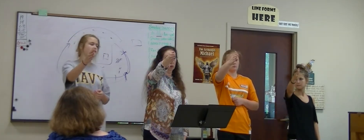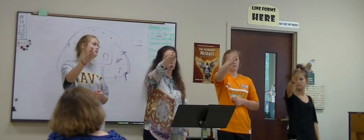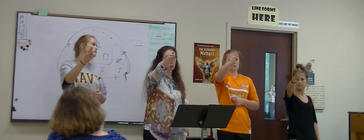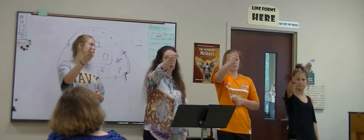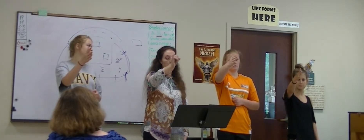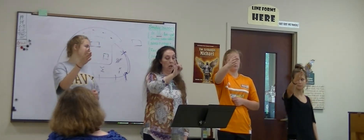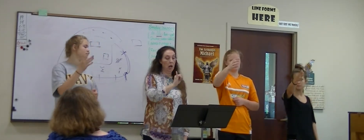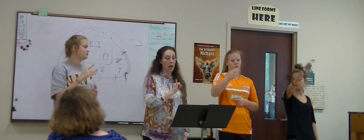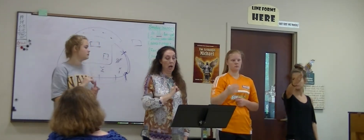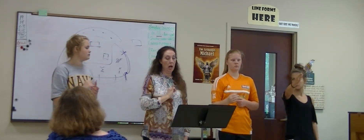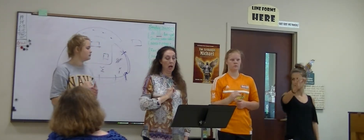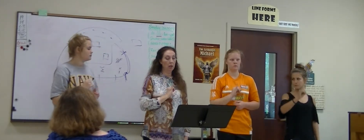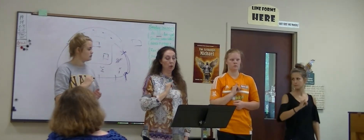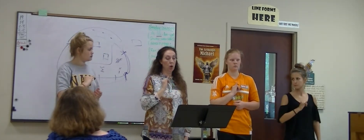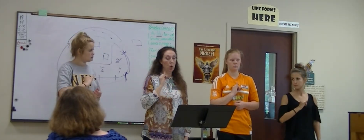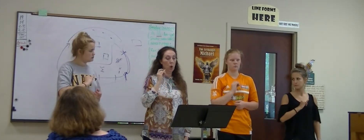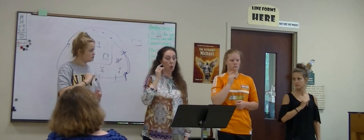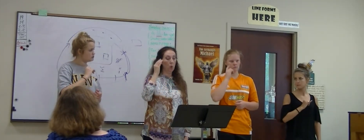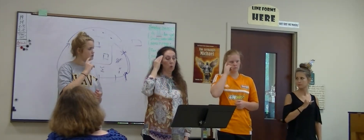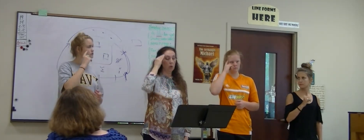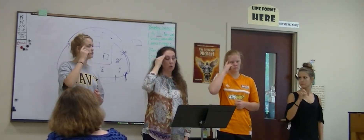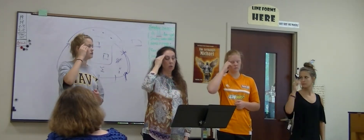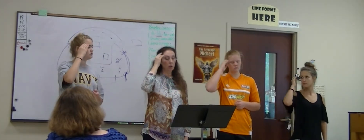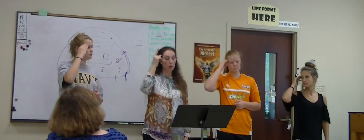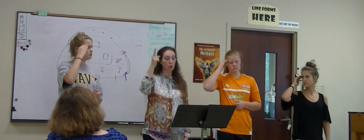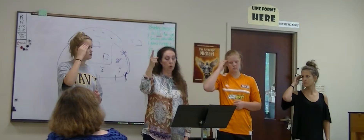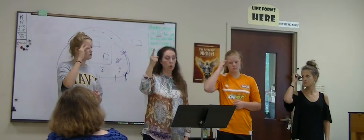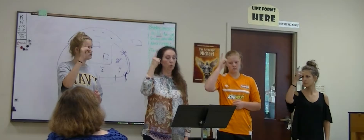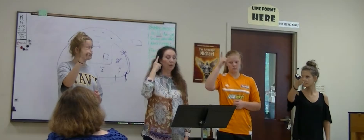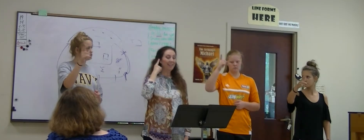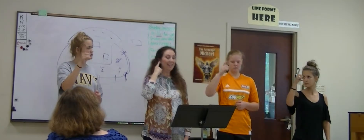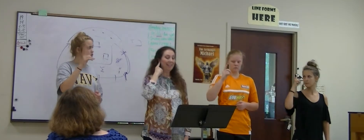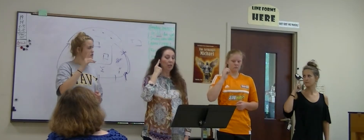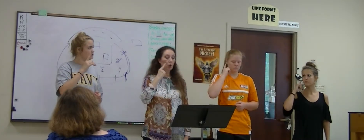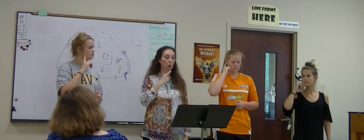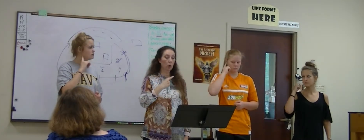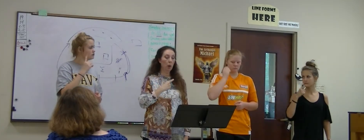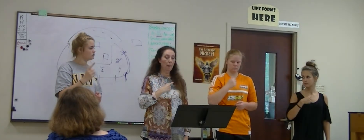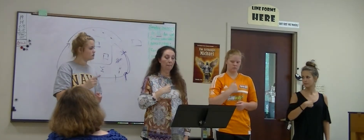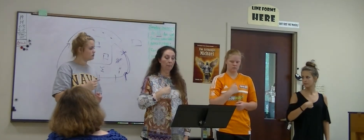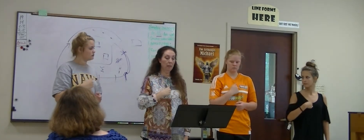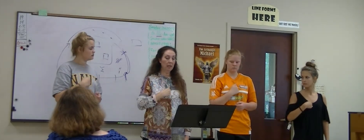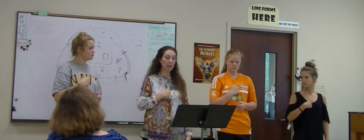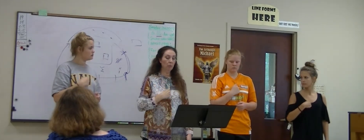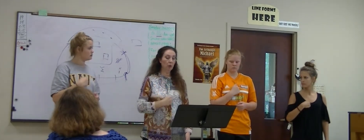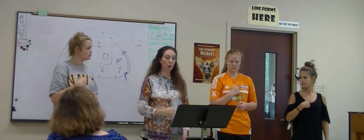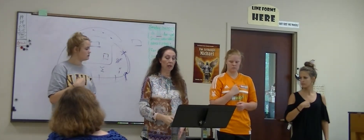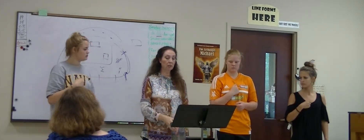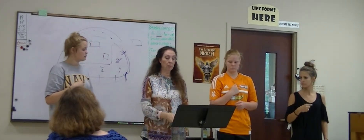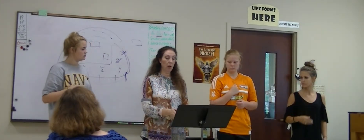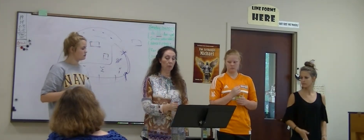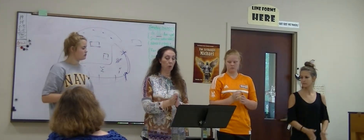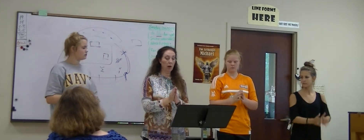future. I know you hear me. Bring your hands up like